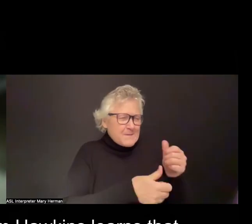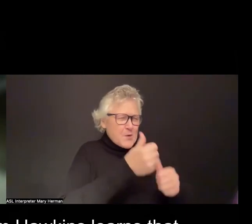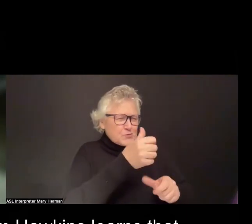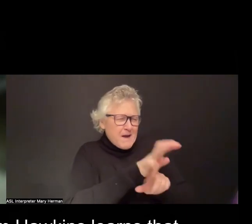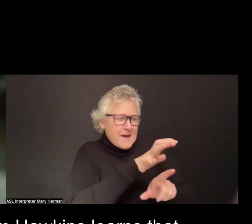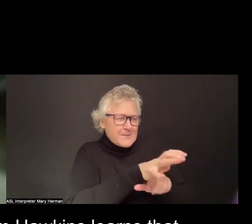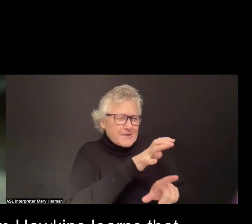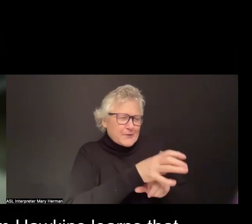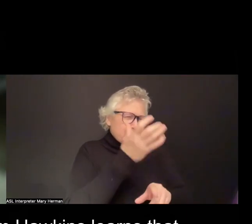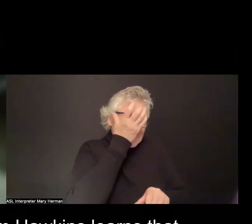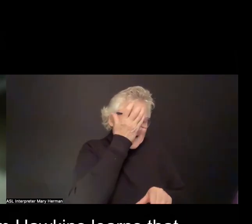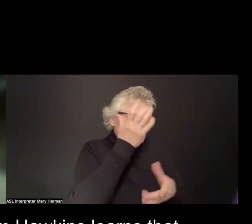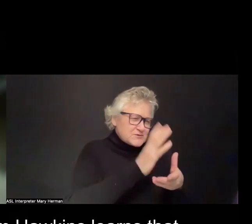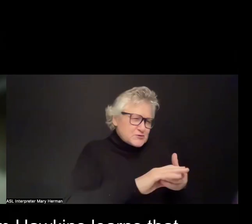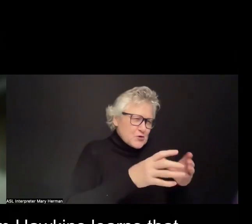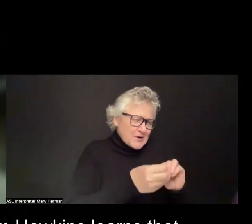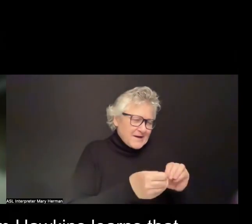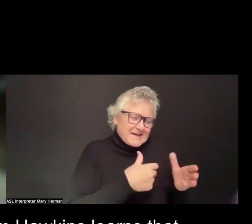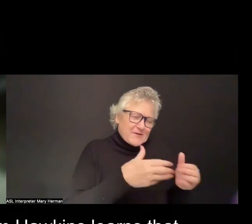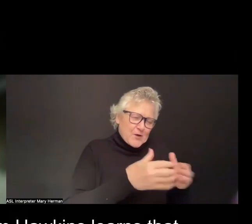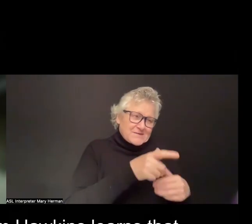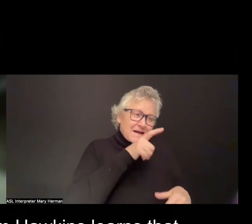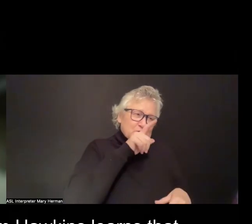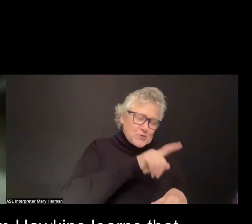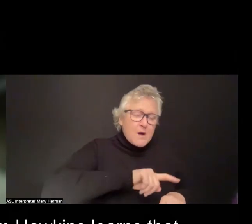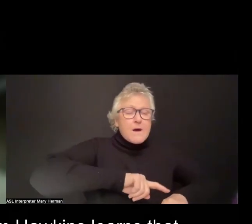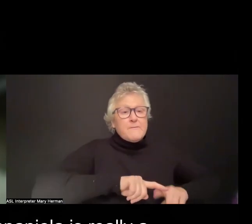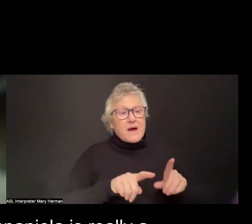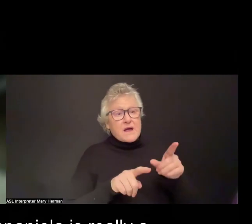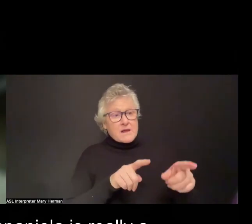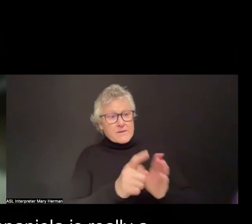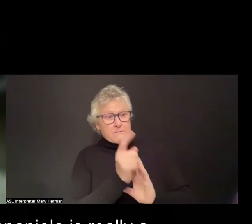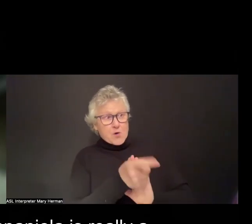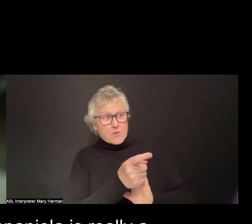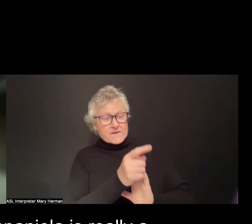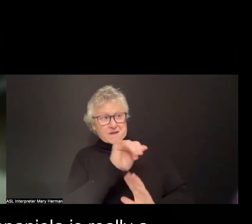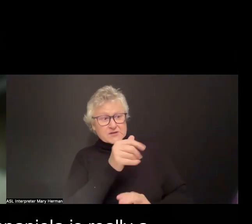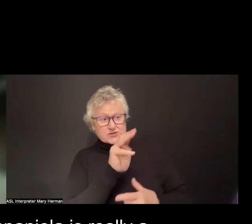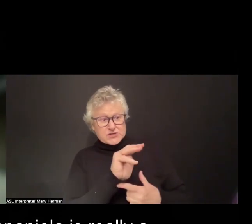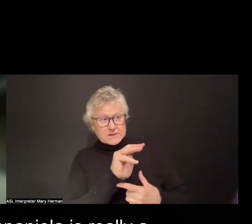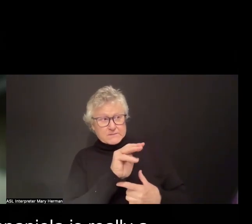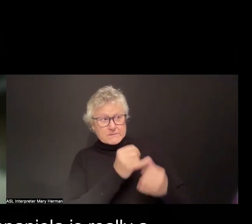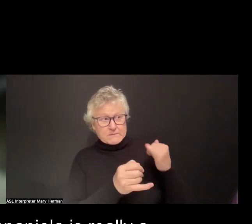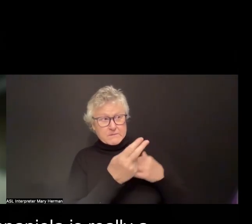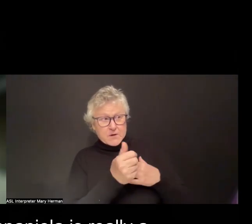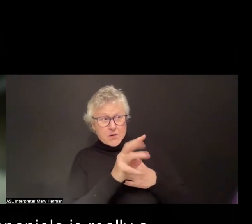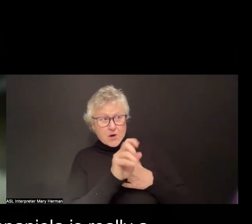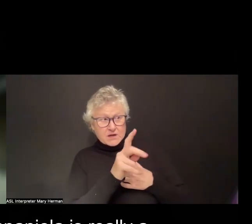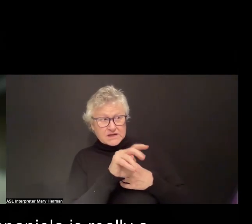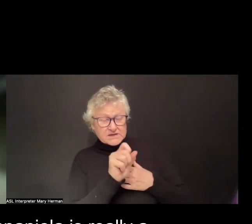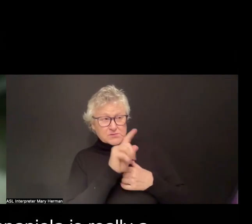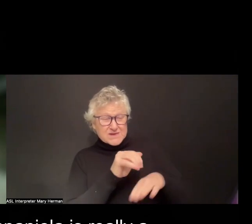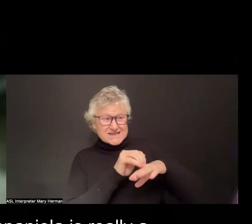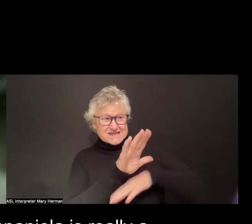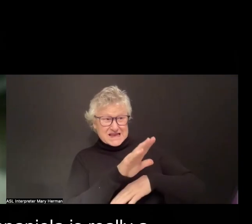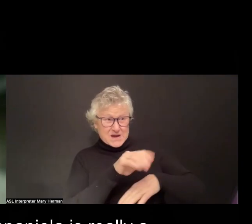that Jim Hawkins learns that he is actually shipped away on a pirate ship, that the Hispaniola is really a pirate ship, he's